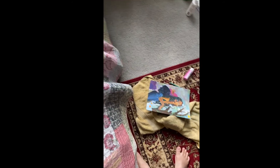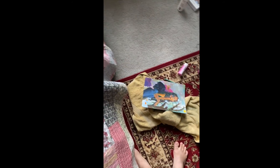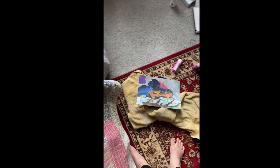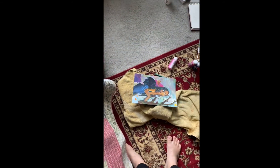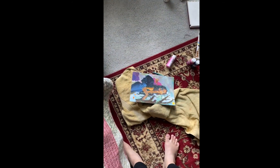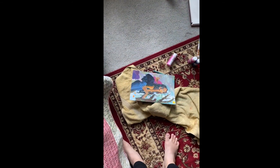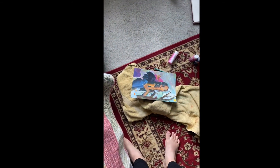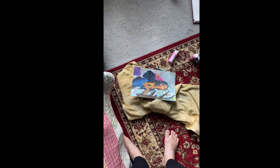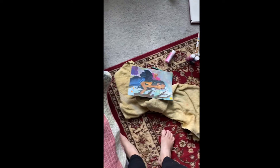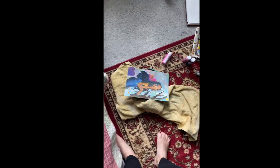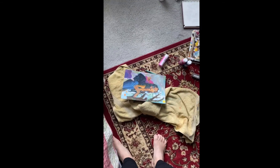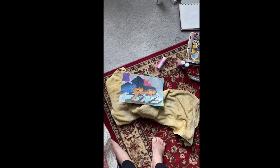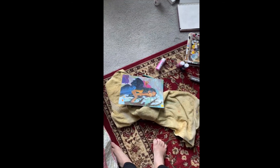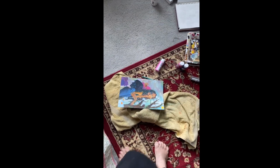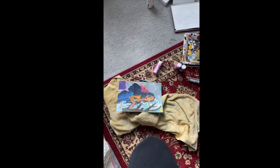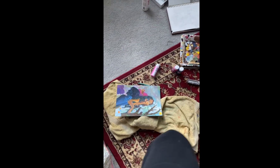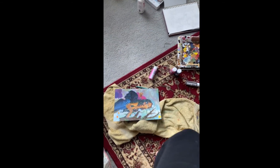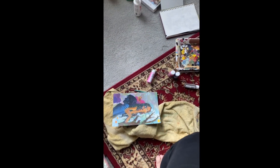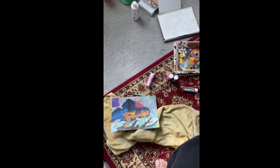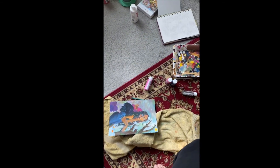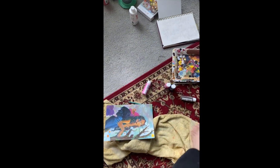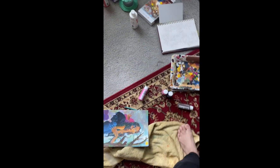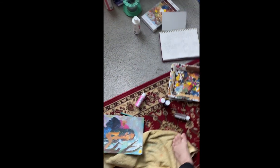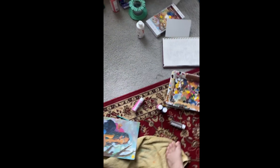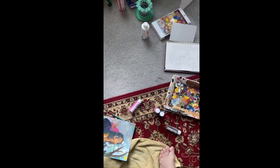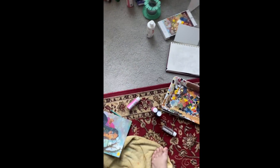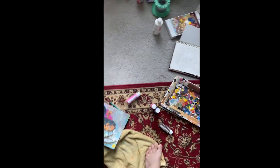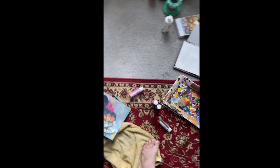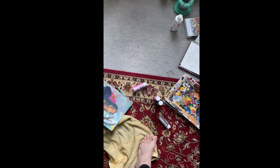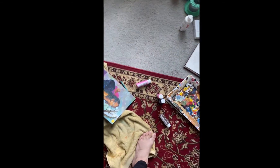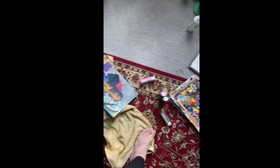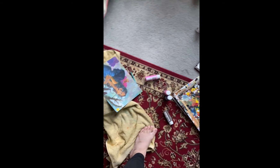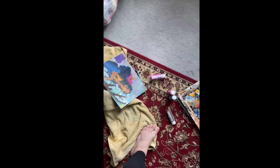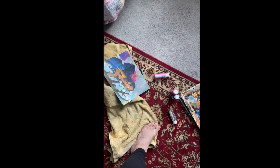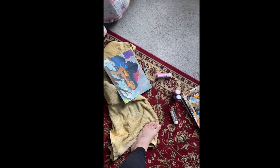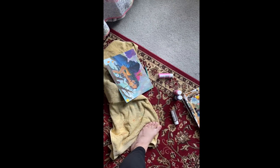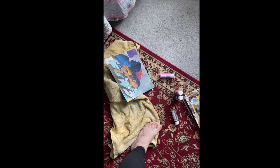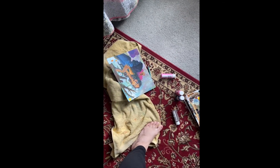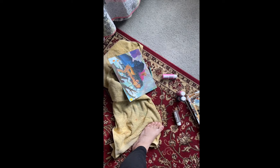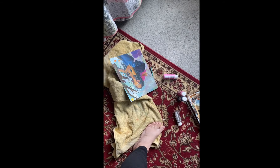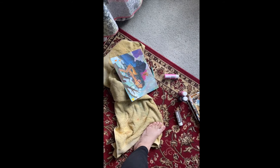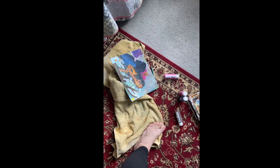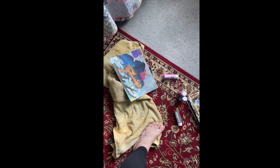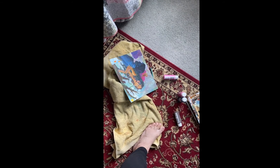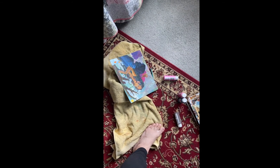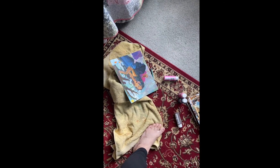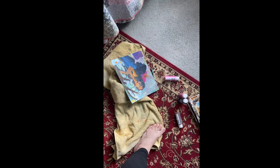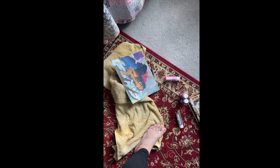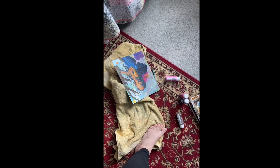like, that was random. No, I know. Oh, I was making a video for Emmeline because she doesn't know how to make it.